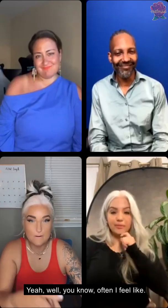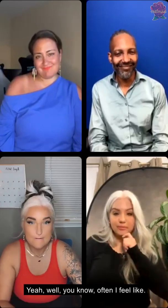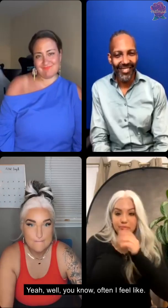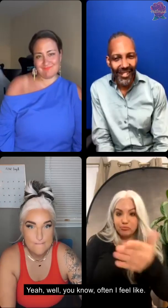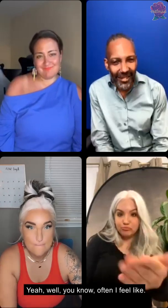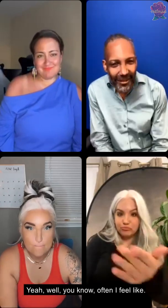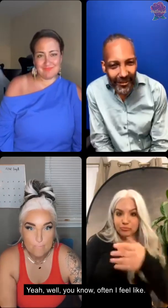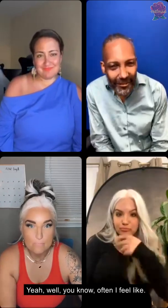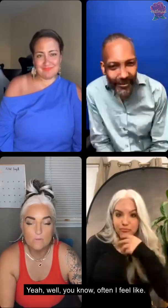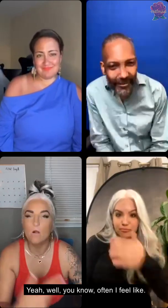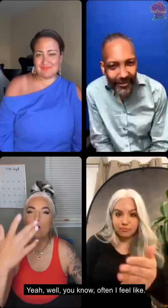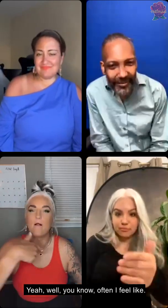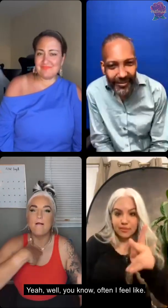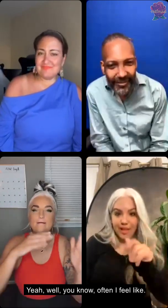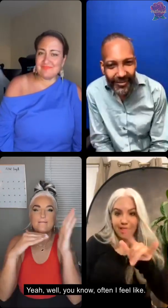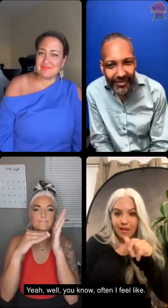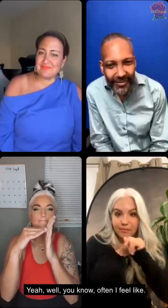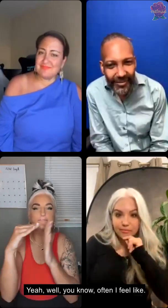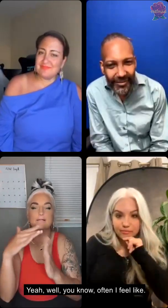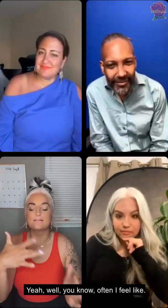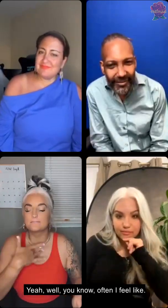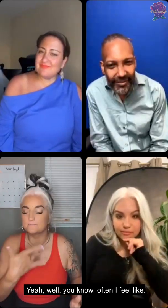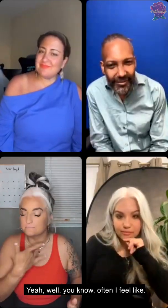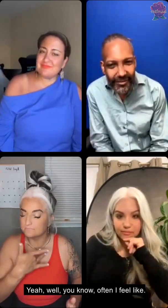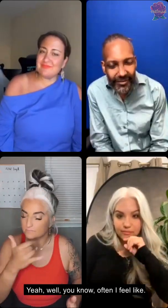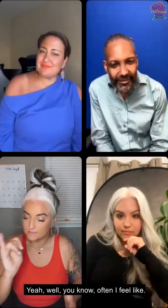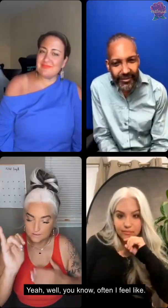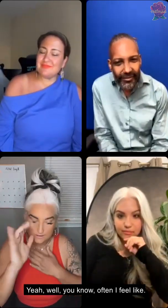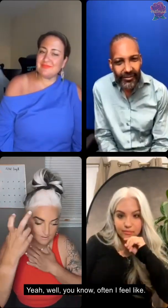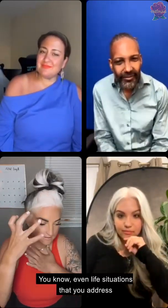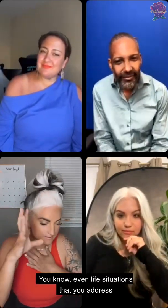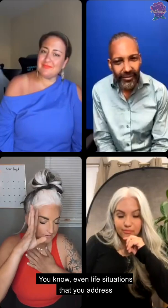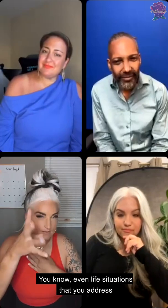Yeah. Well, often I feel